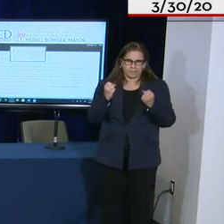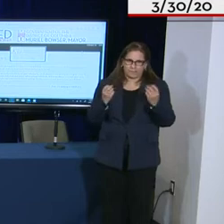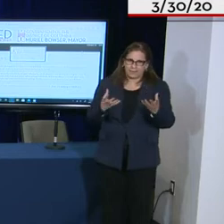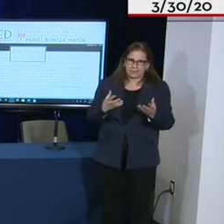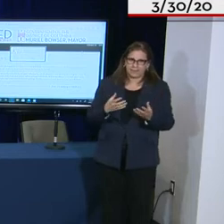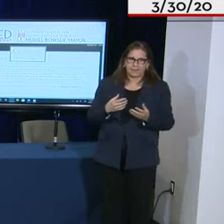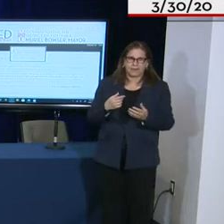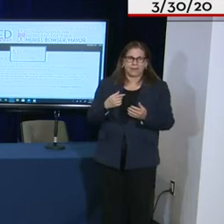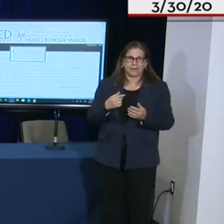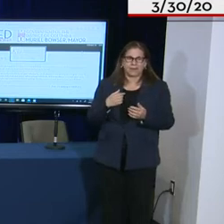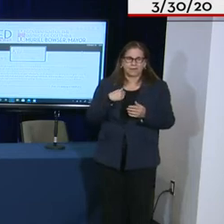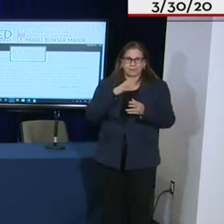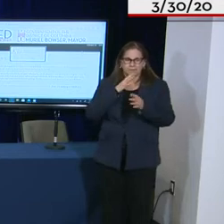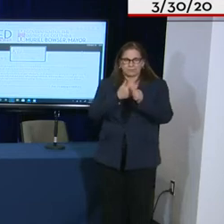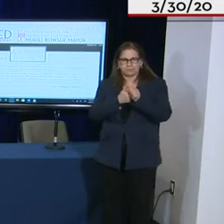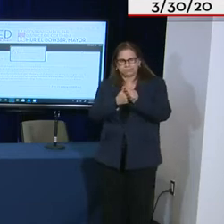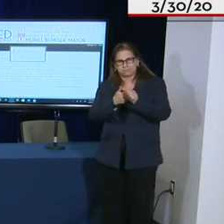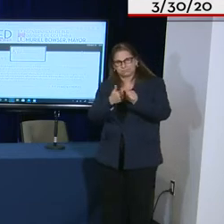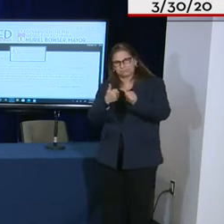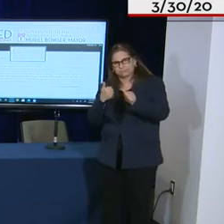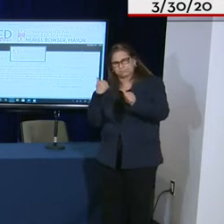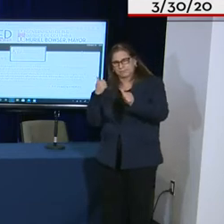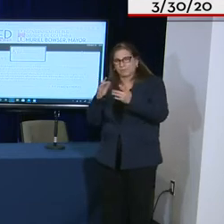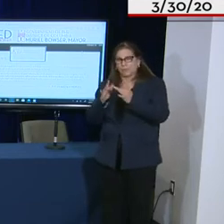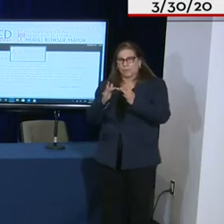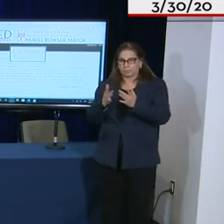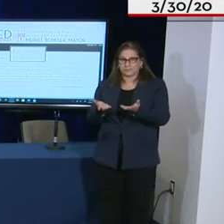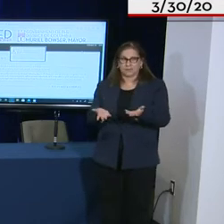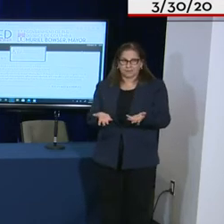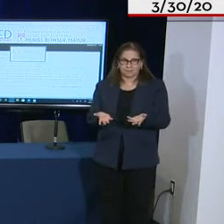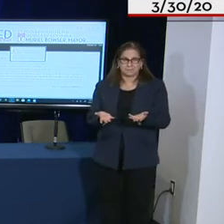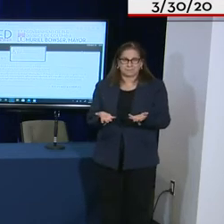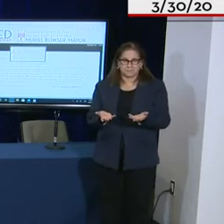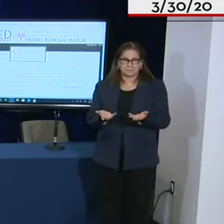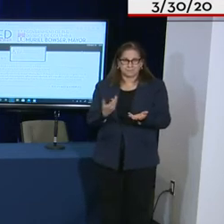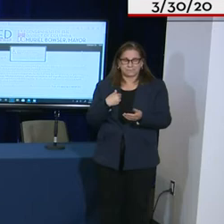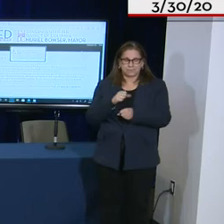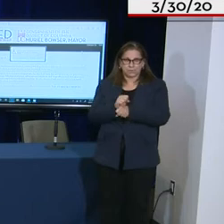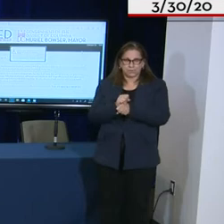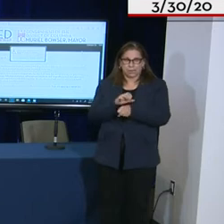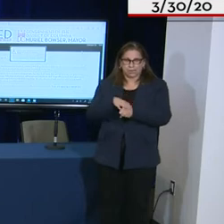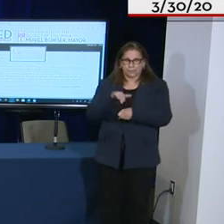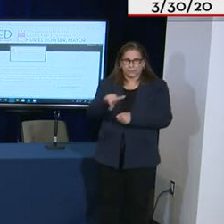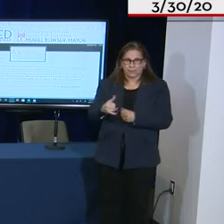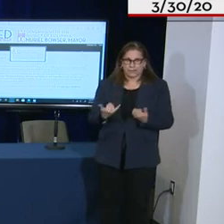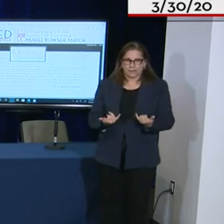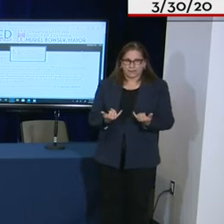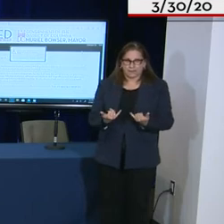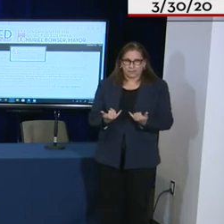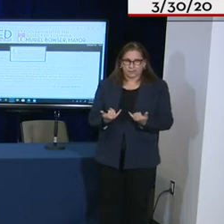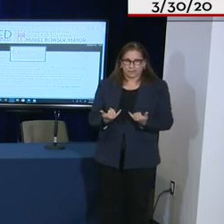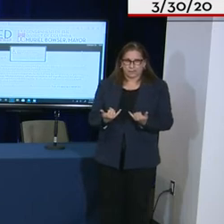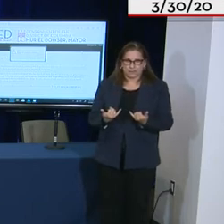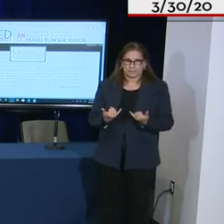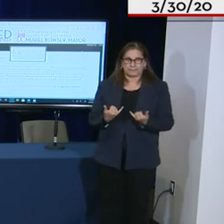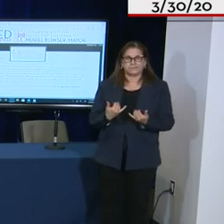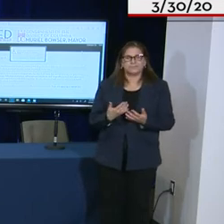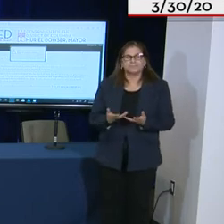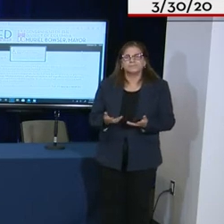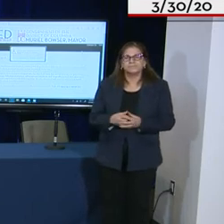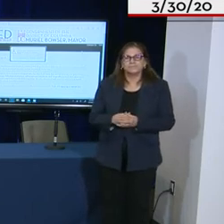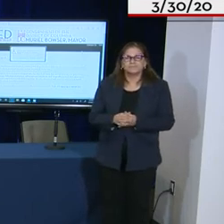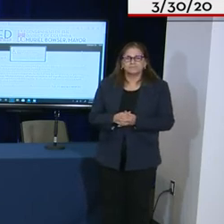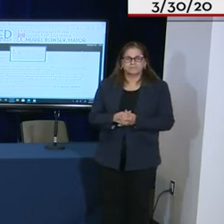system is something that we have been engaged in now. The good news, well, it's not good news, but